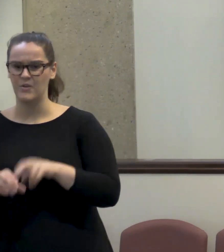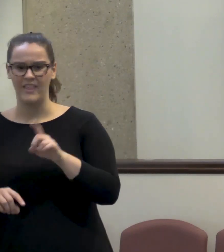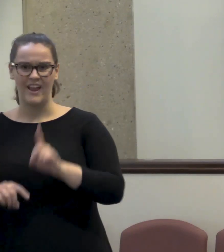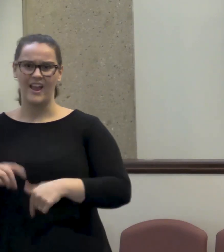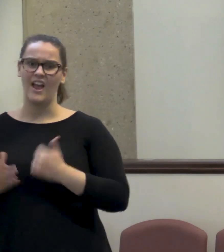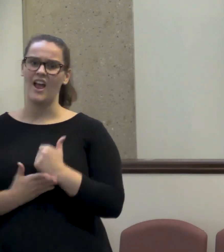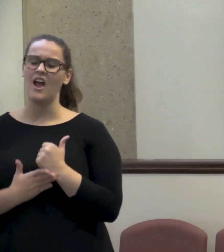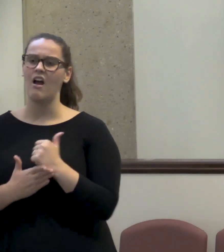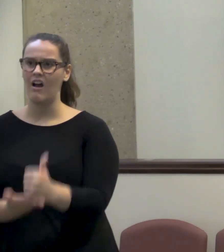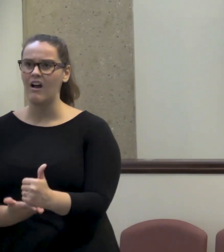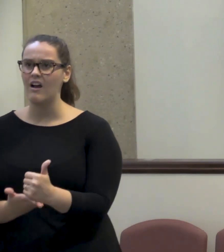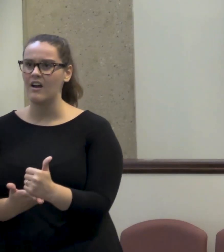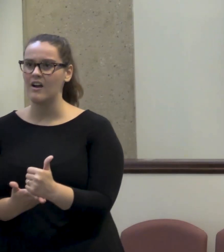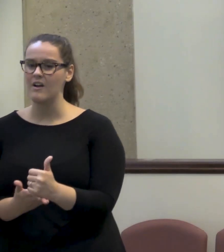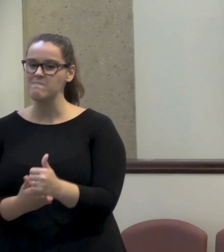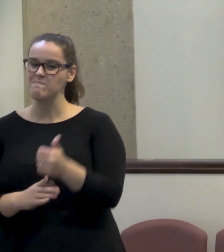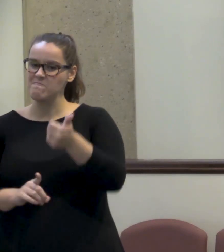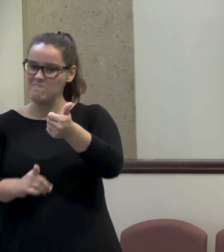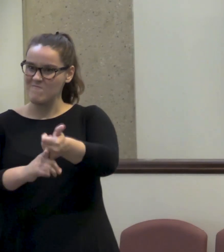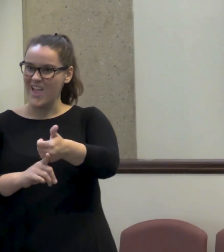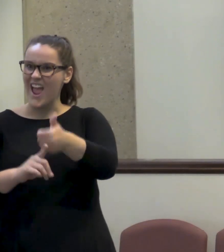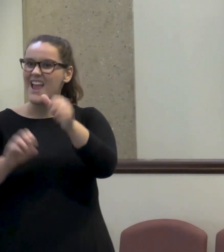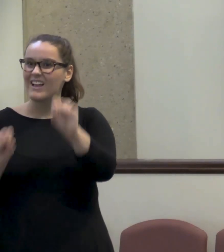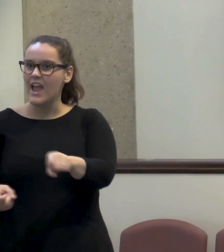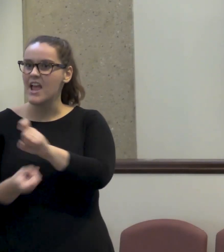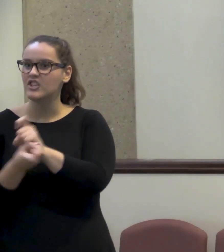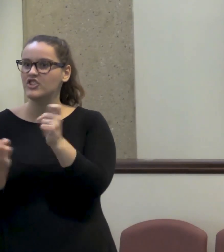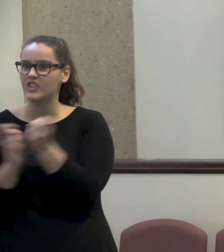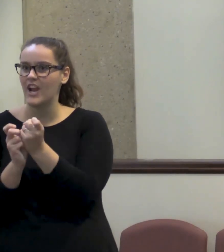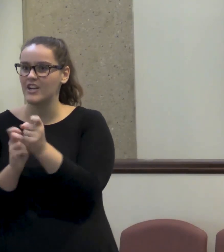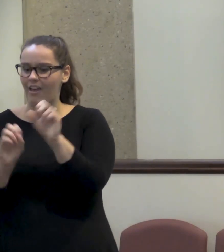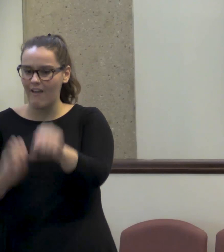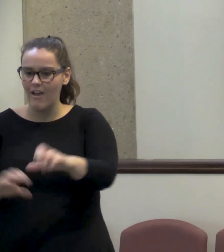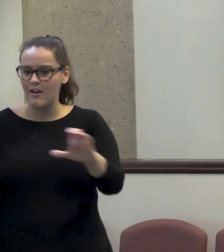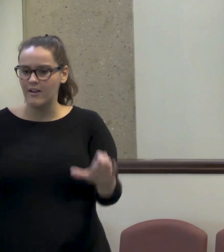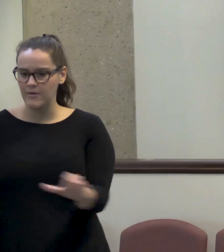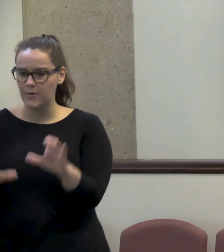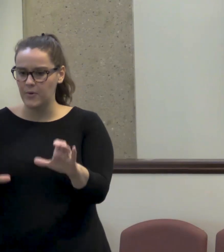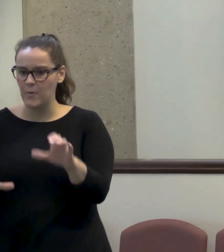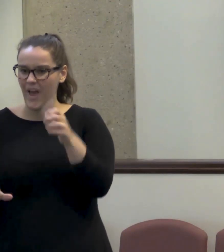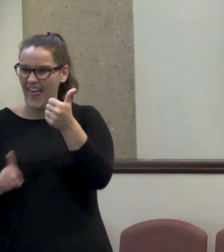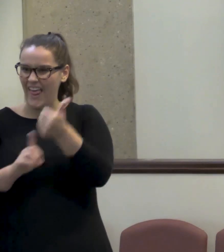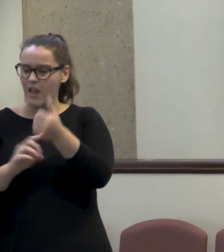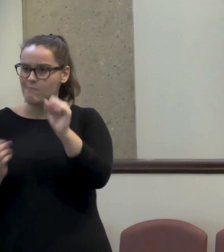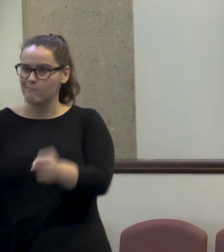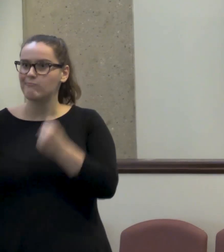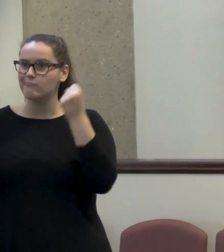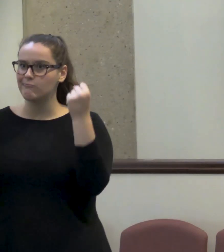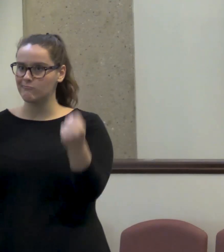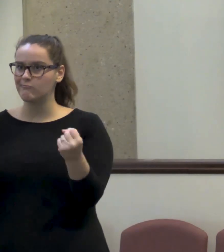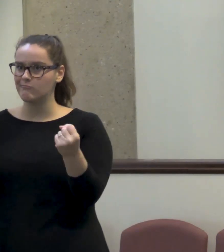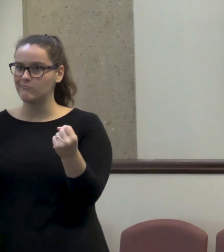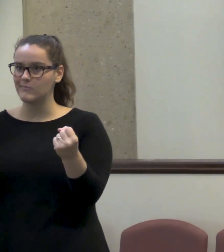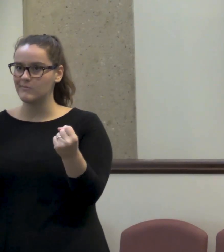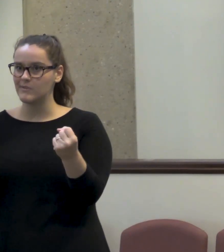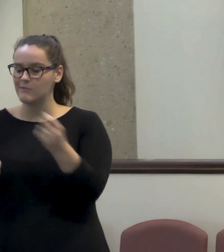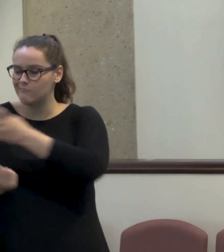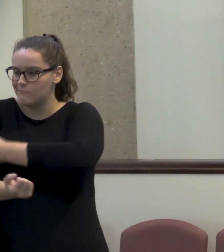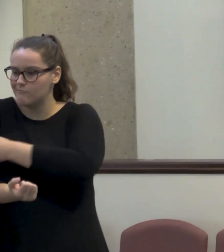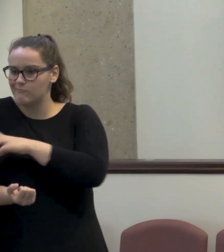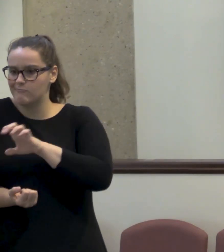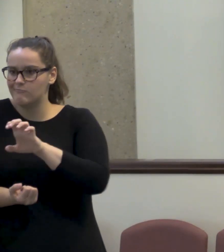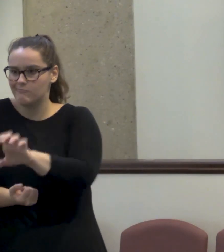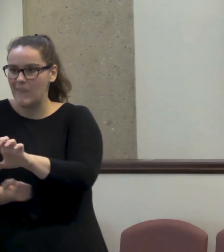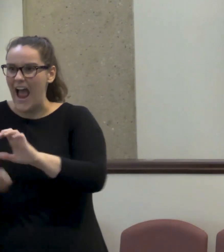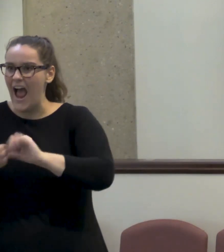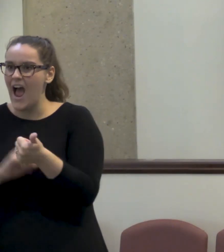Because they have the power to make change. They have the power to inspire so many people just using their